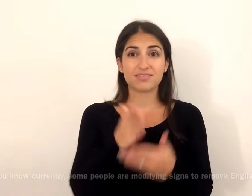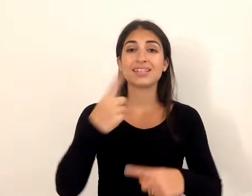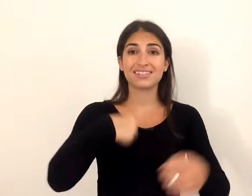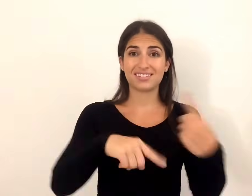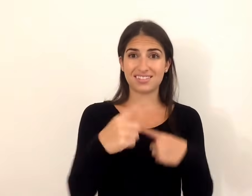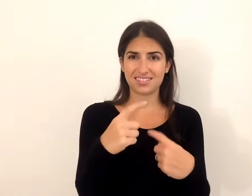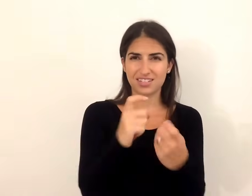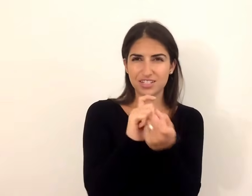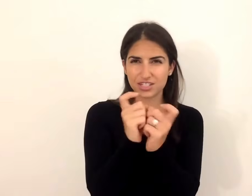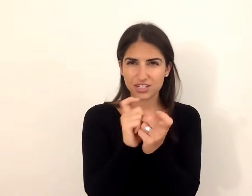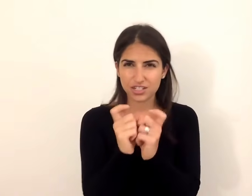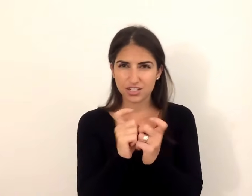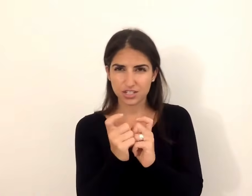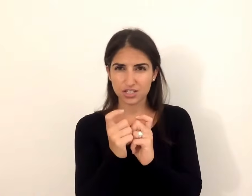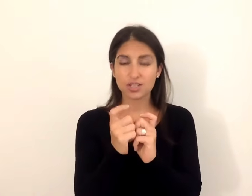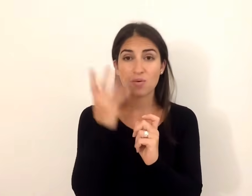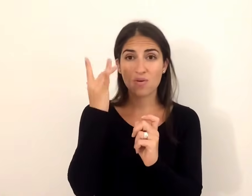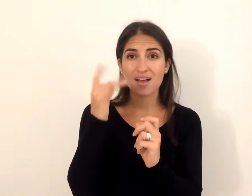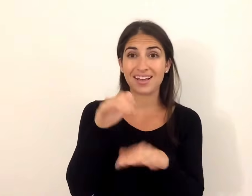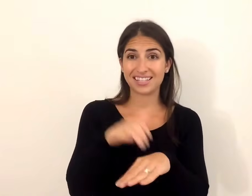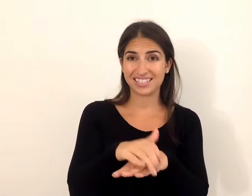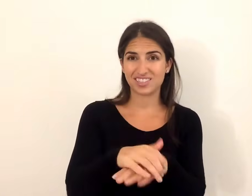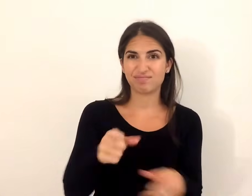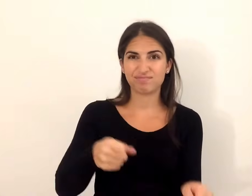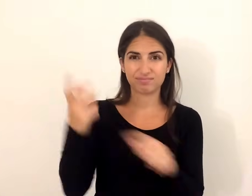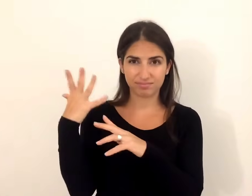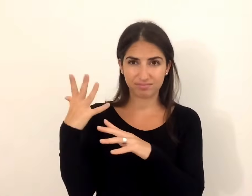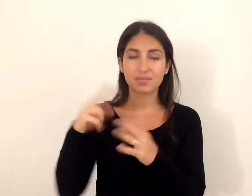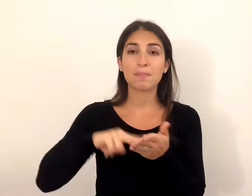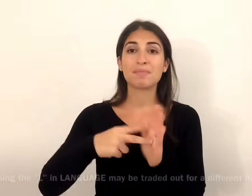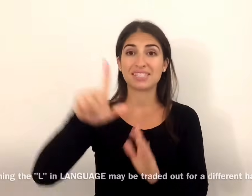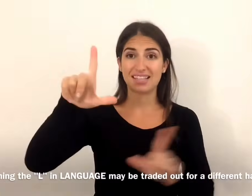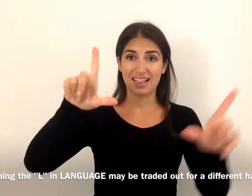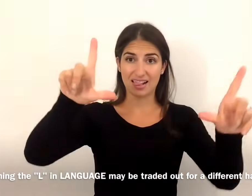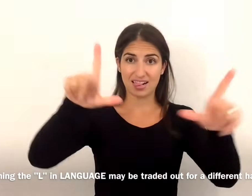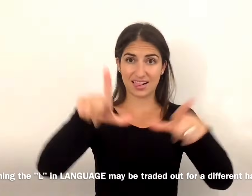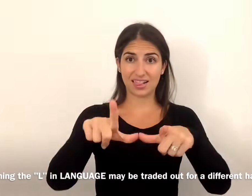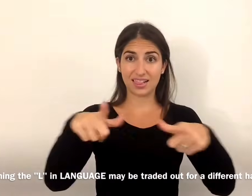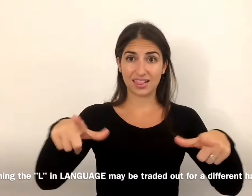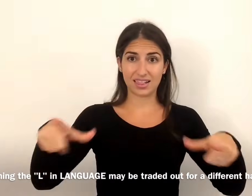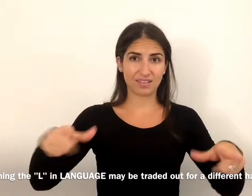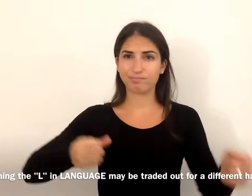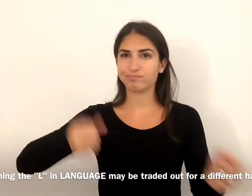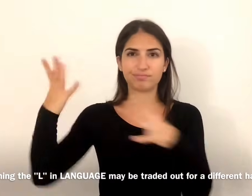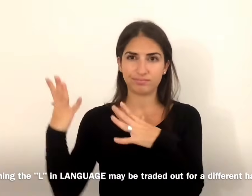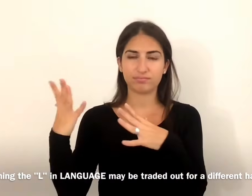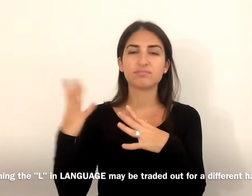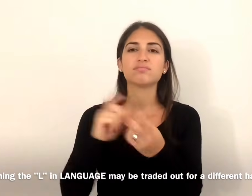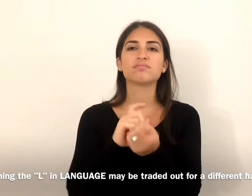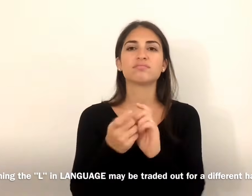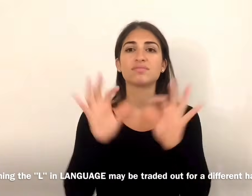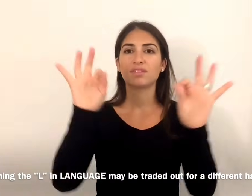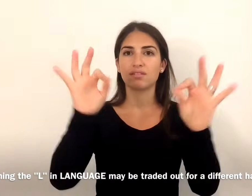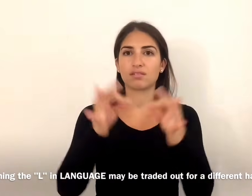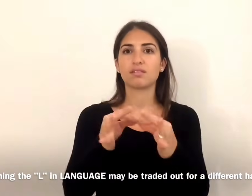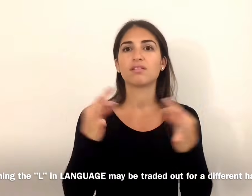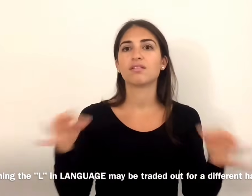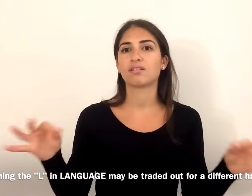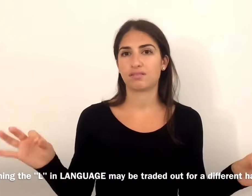And recently, some signs have been changing more to get rid of that English. So you can toss the L and instead use this